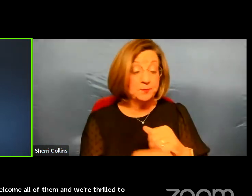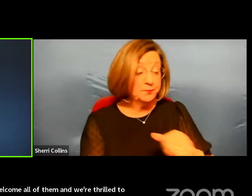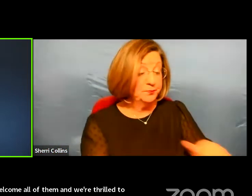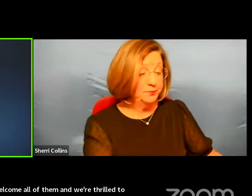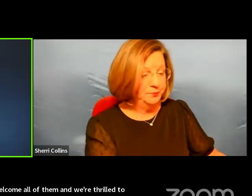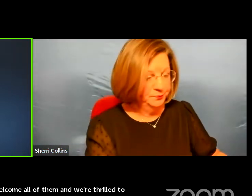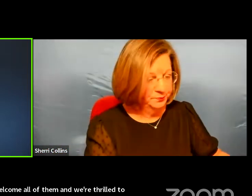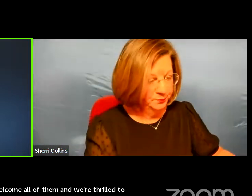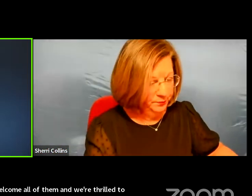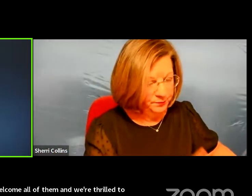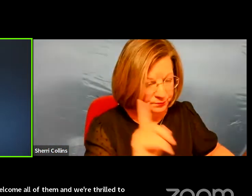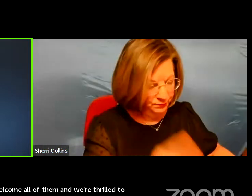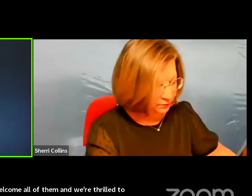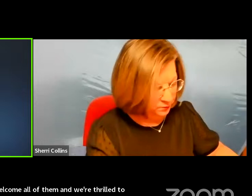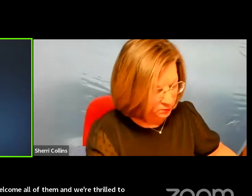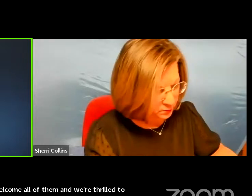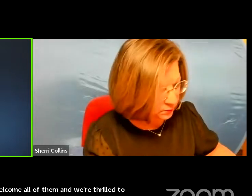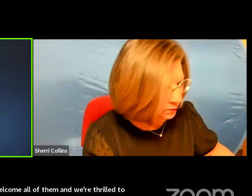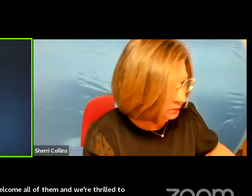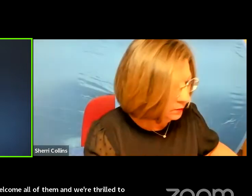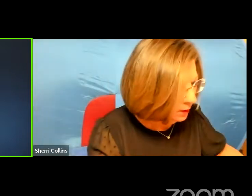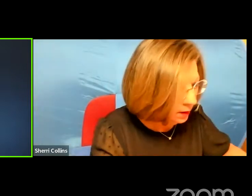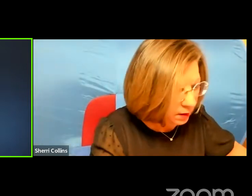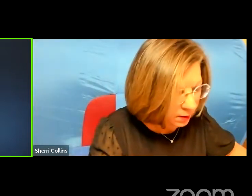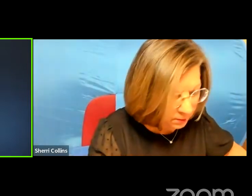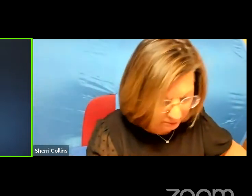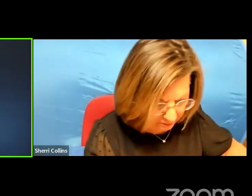cut. So let me give you an example.